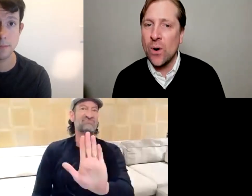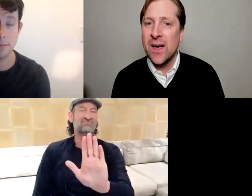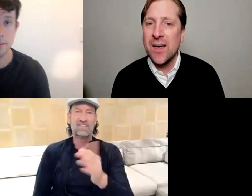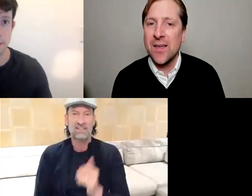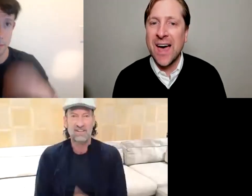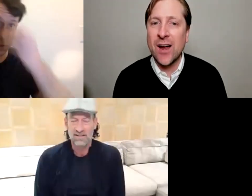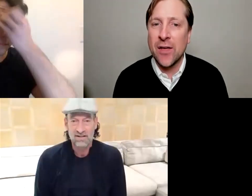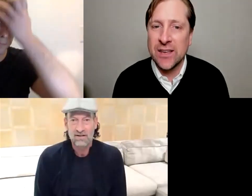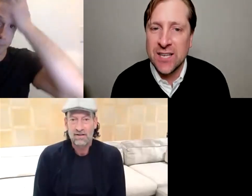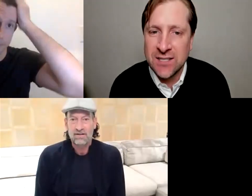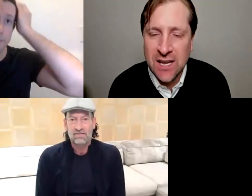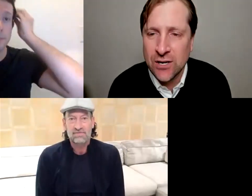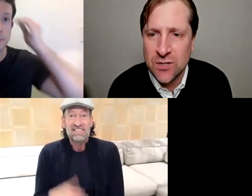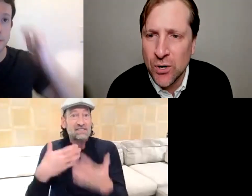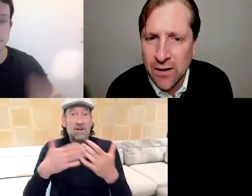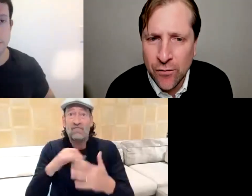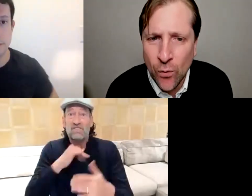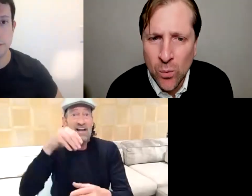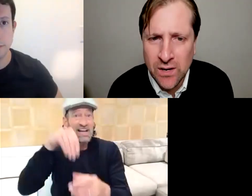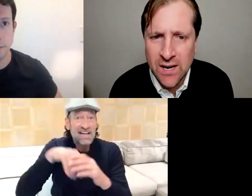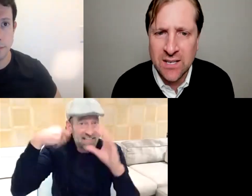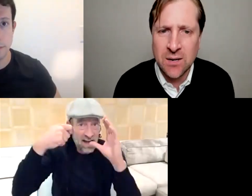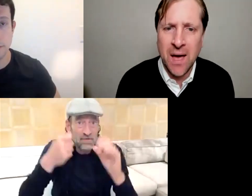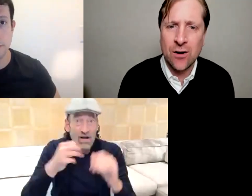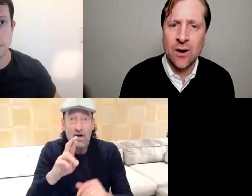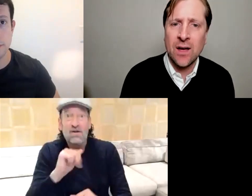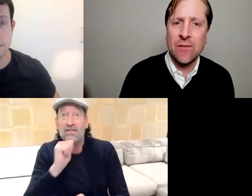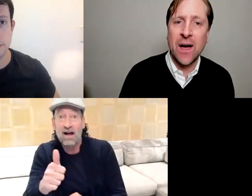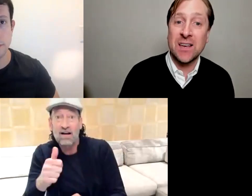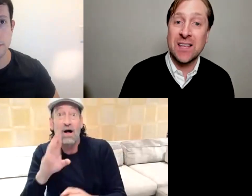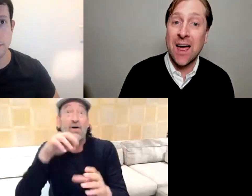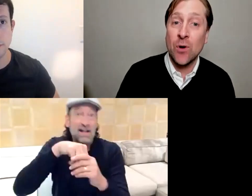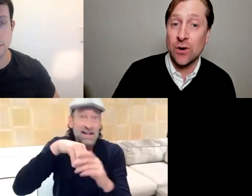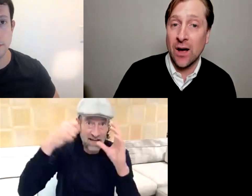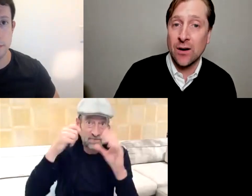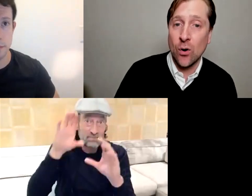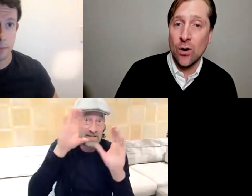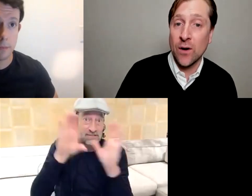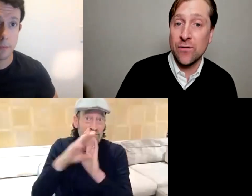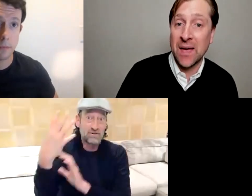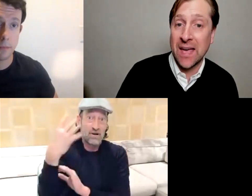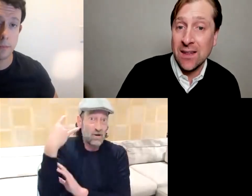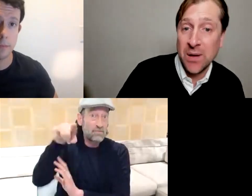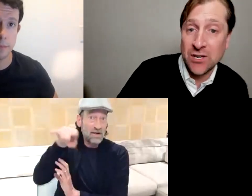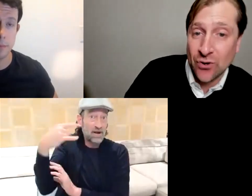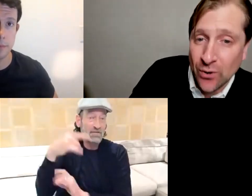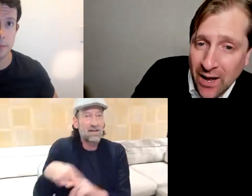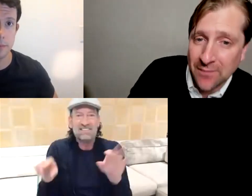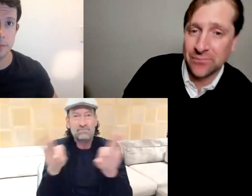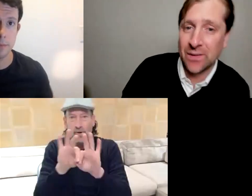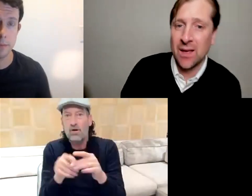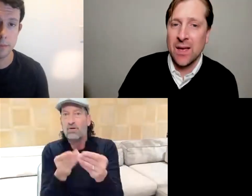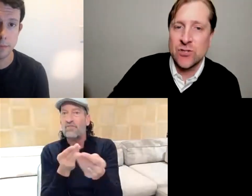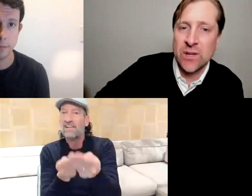show that authenticity and just put that forward. And it doesn't matter if I'm in camera or not, or if I'm in picture or